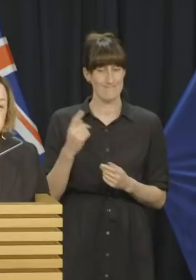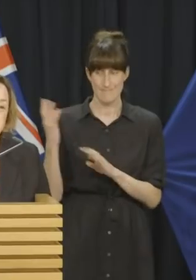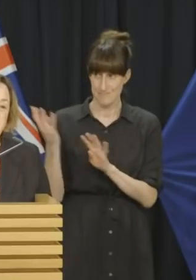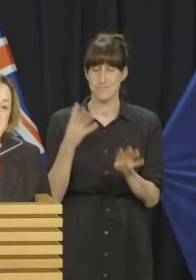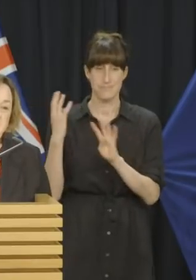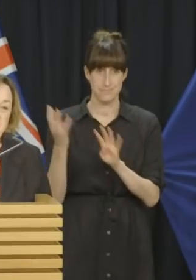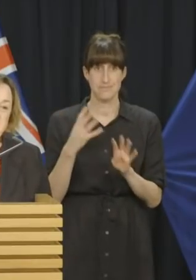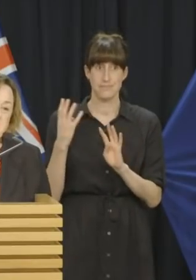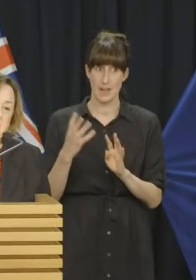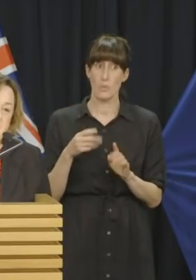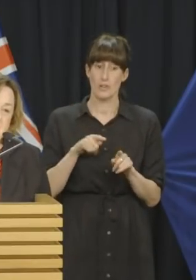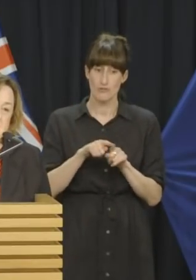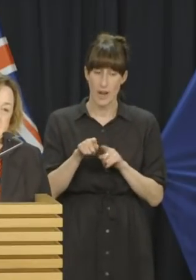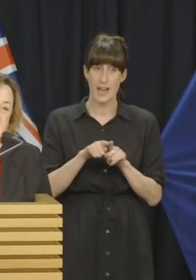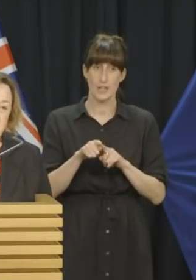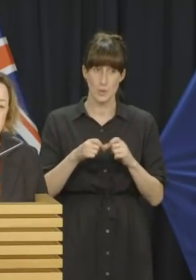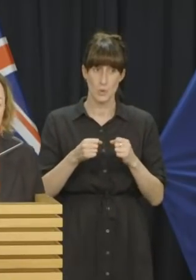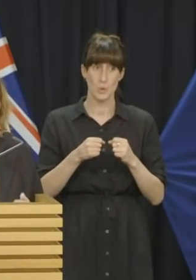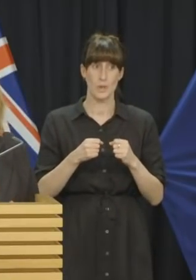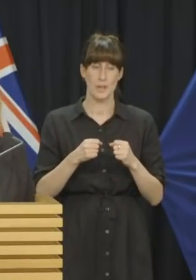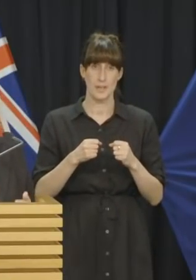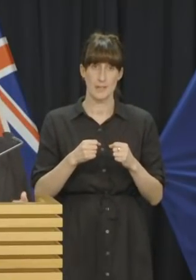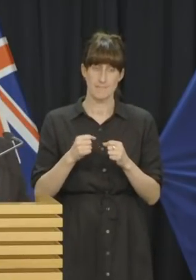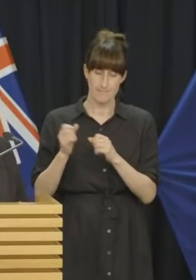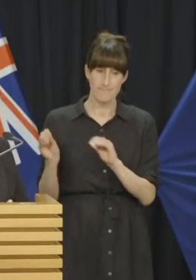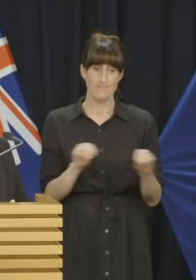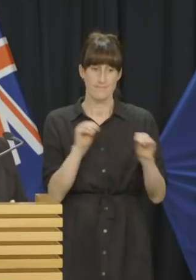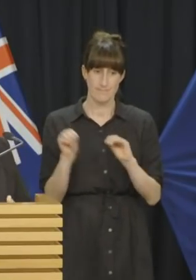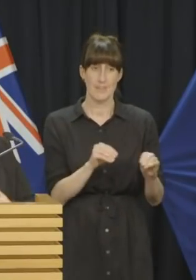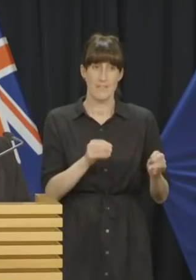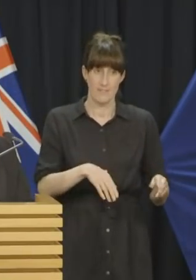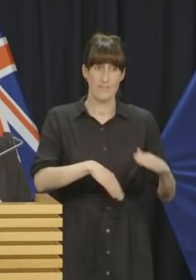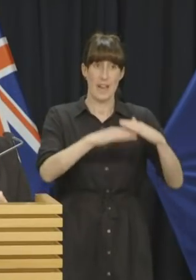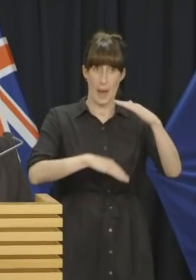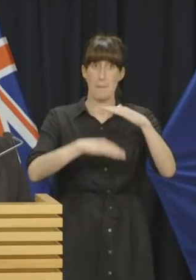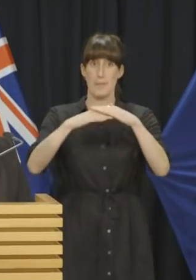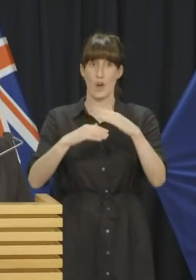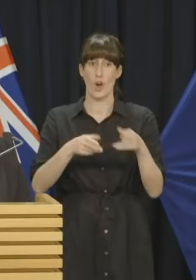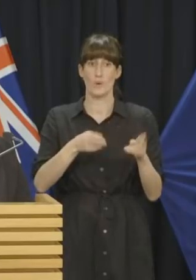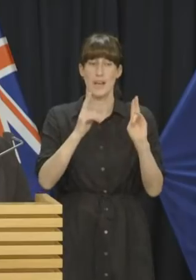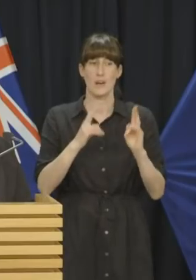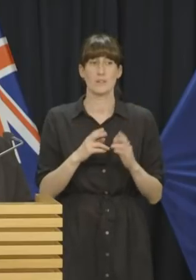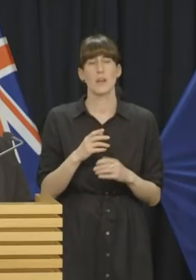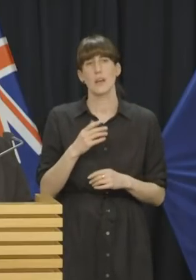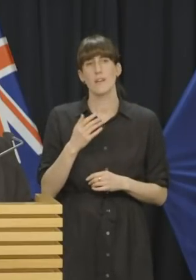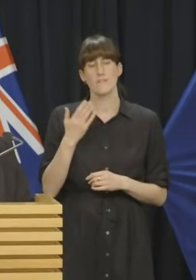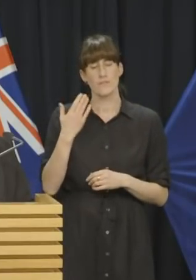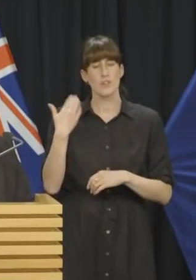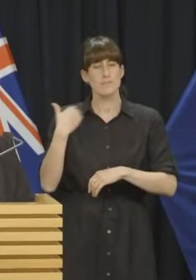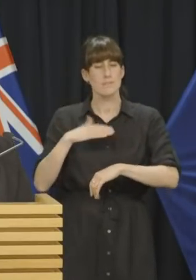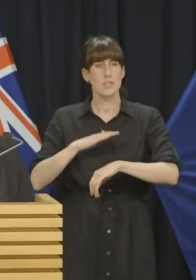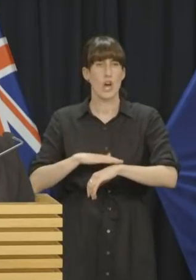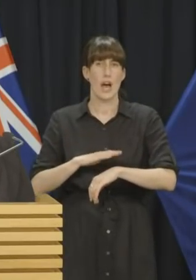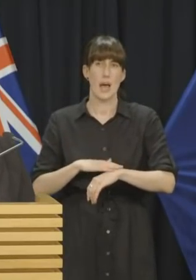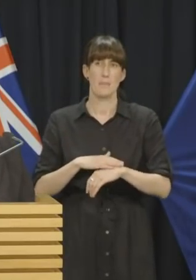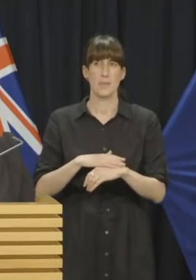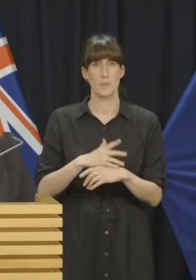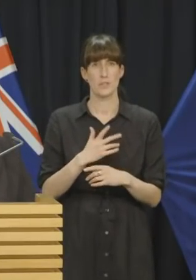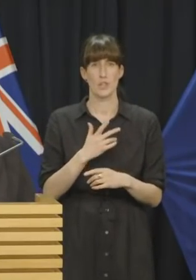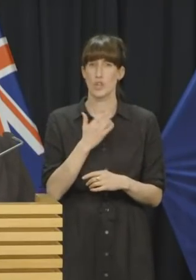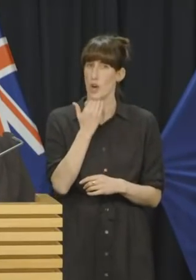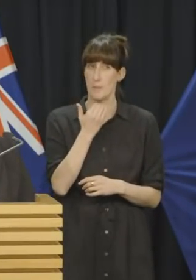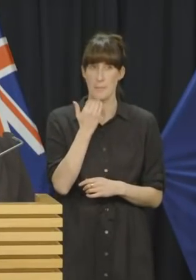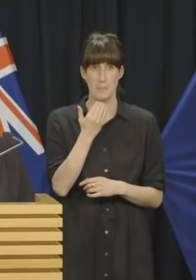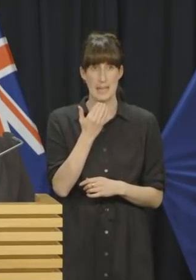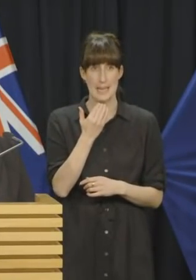we're really ramping up that capacity again. Why that capacity was low for a period of time, it was while